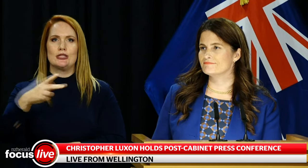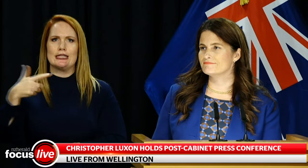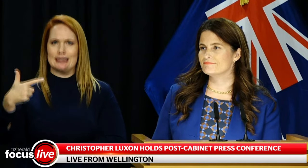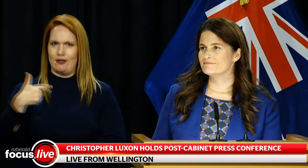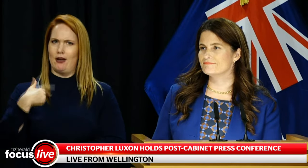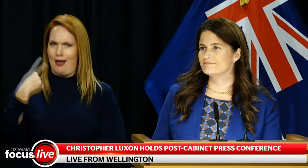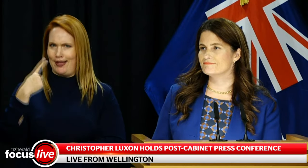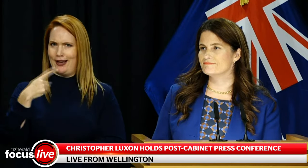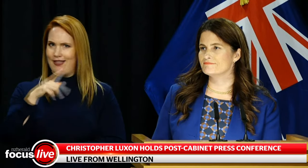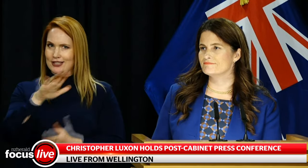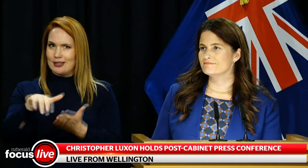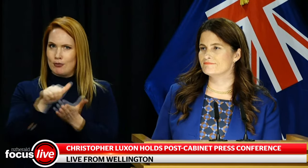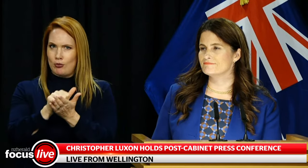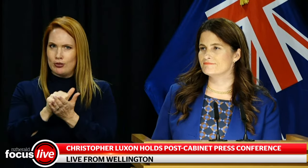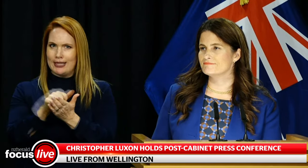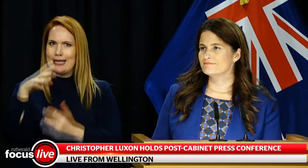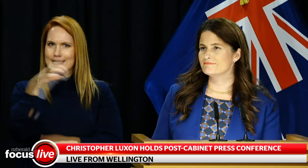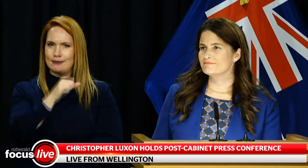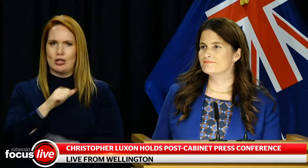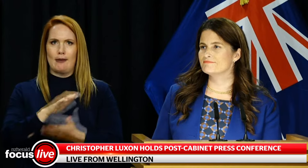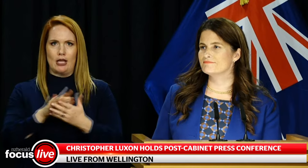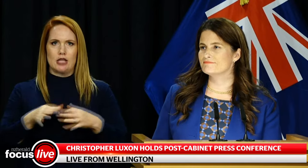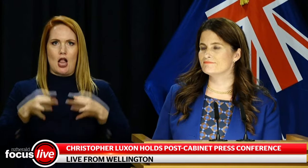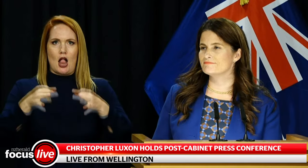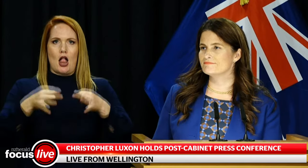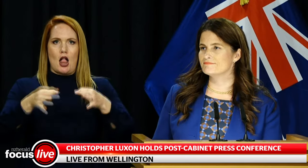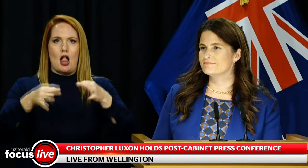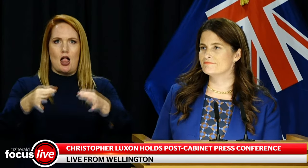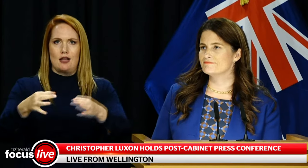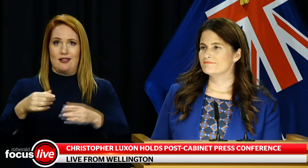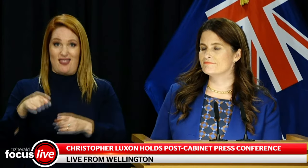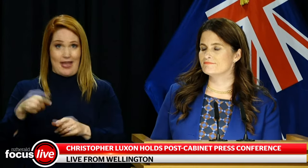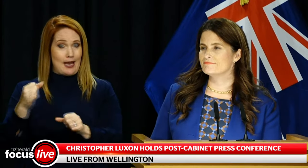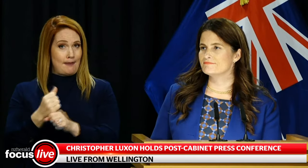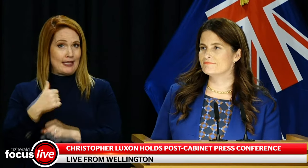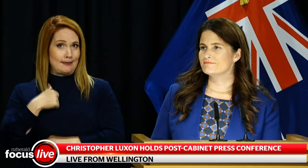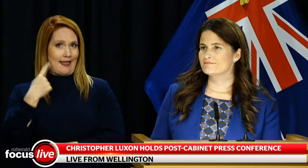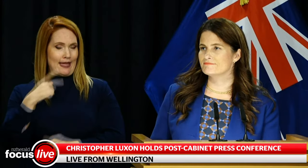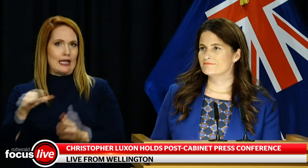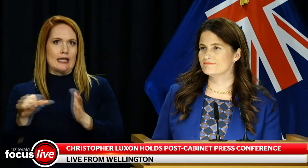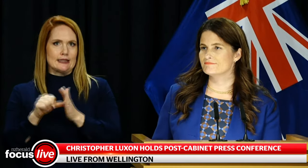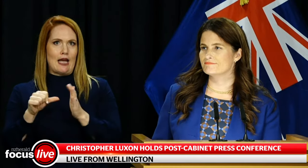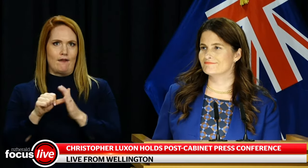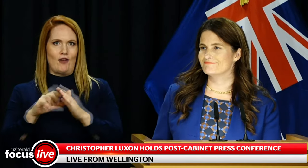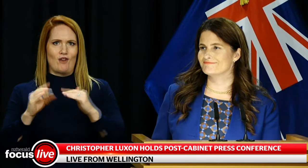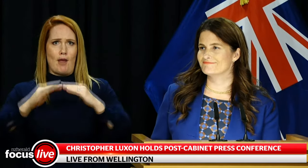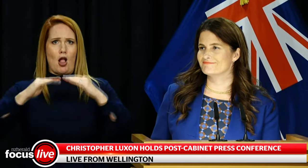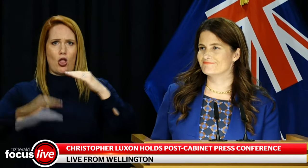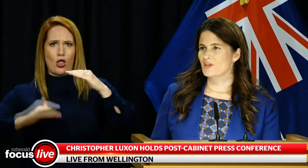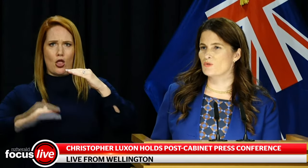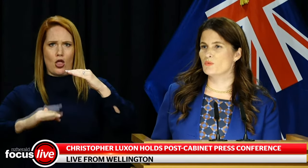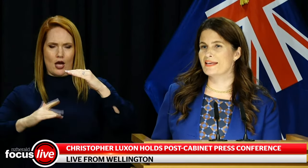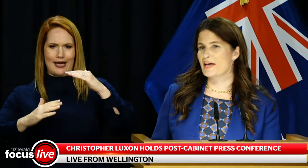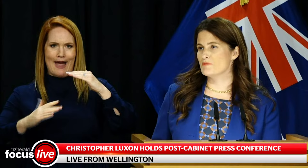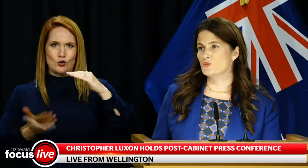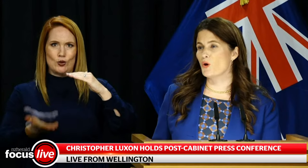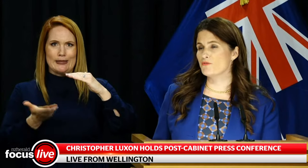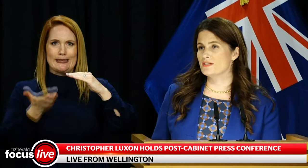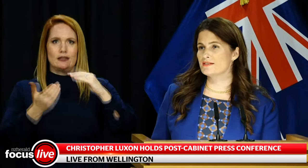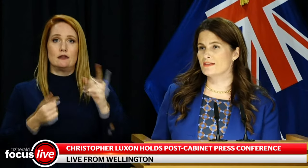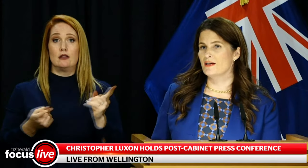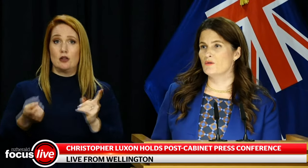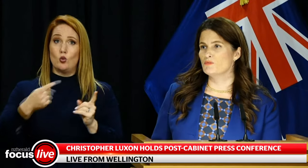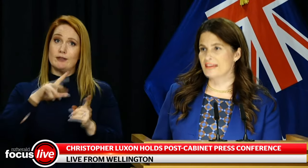seems like this could just keep getting pushed out, which does make me think, it's pretty tough to get out of this structural deficit. Well, we came